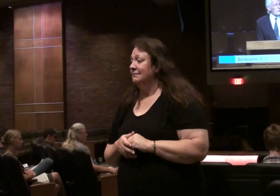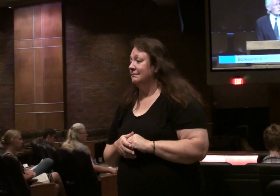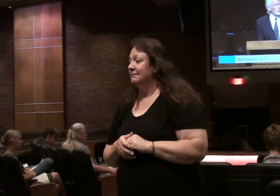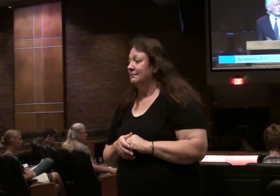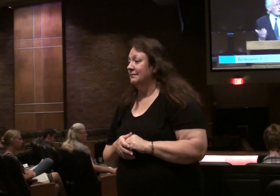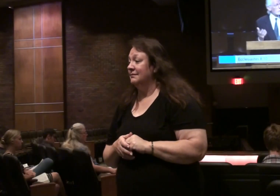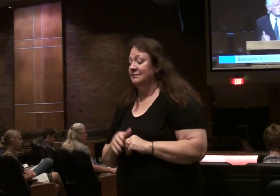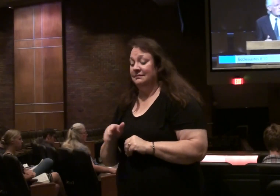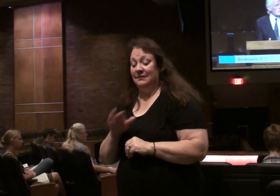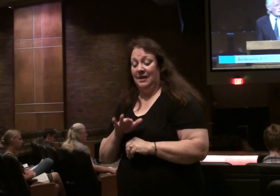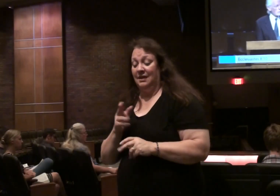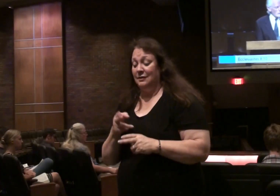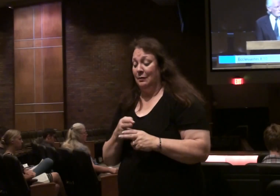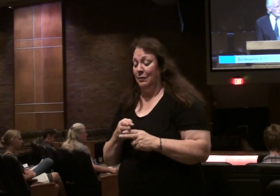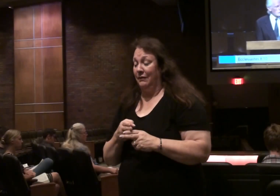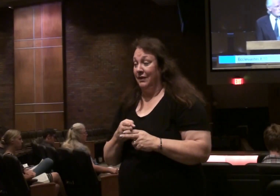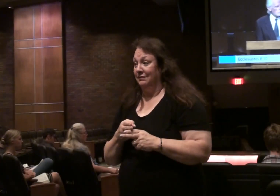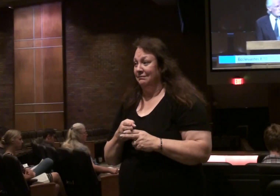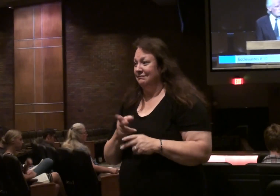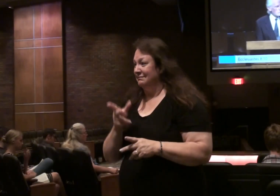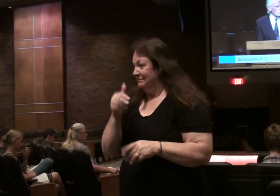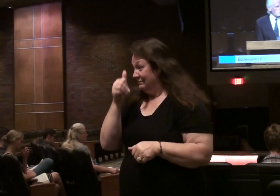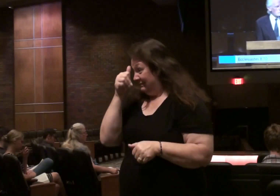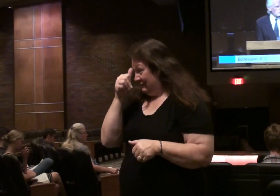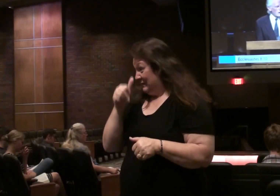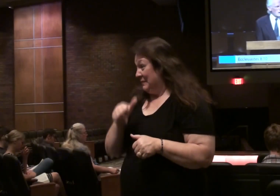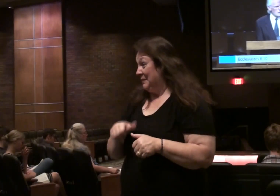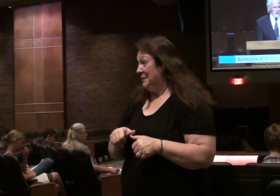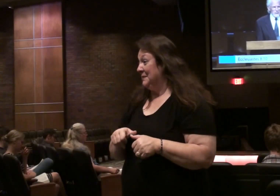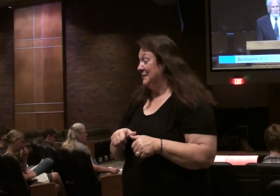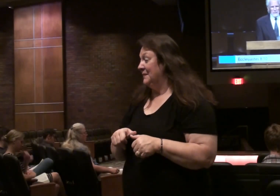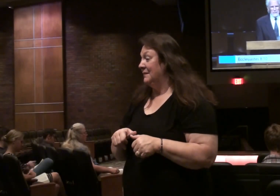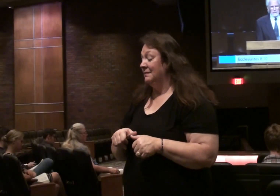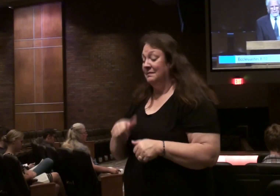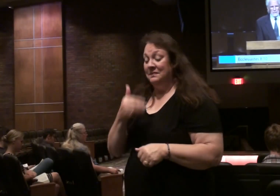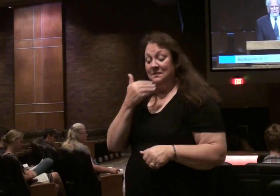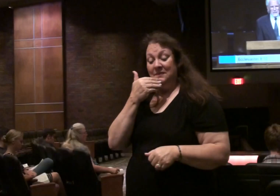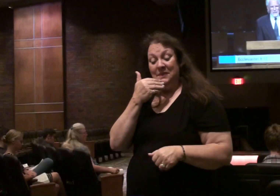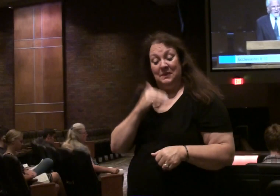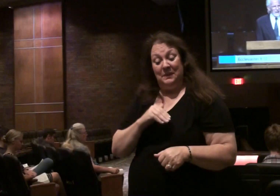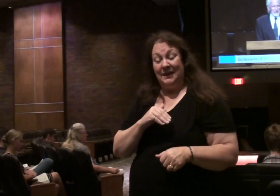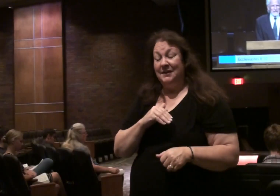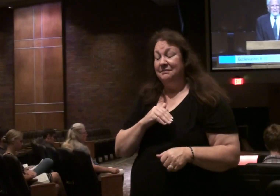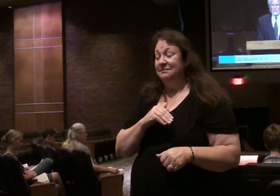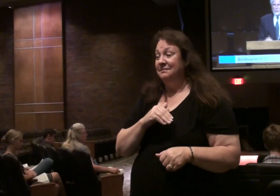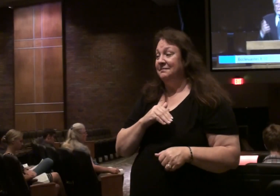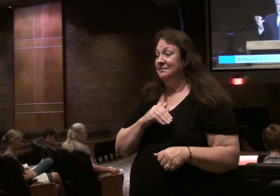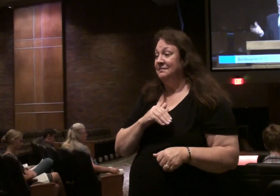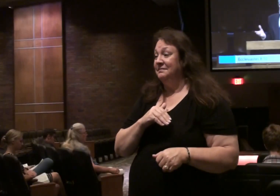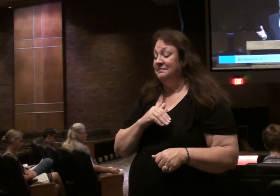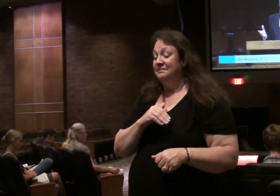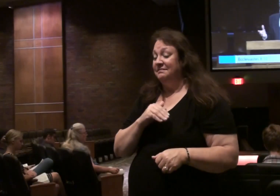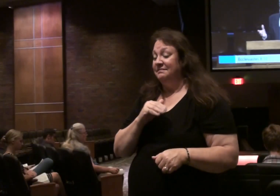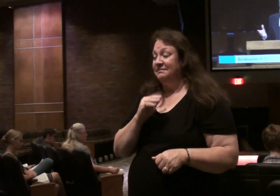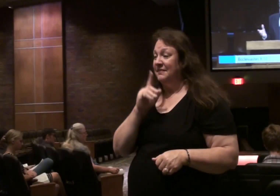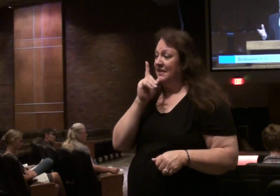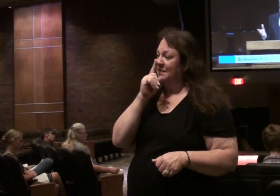This too is brevity. Remember, the wicked, the